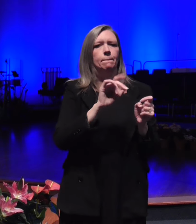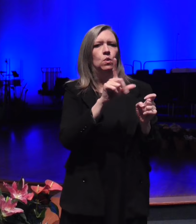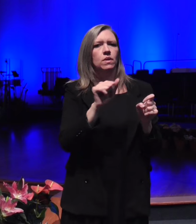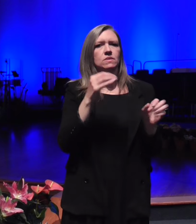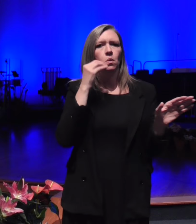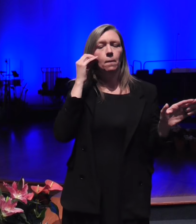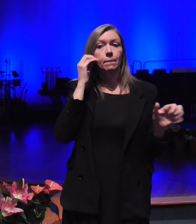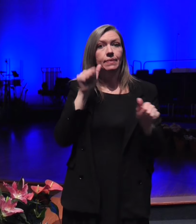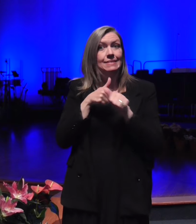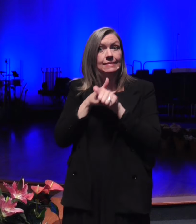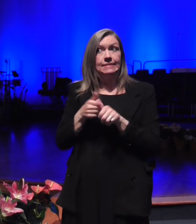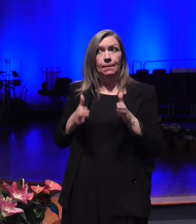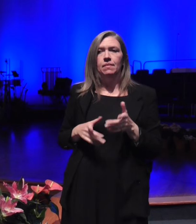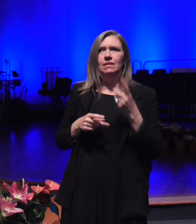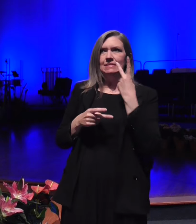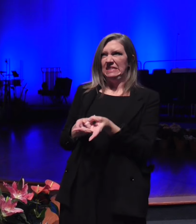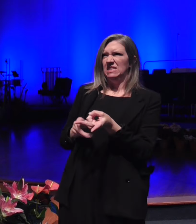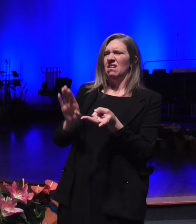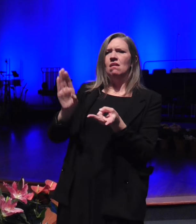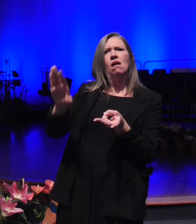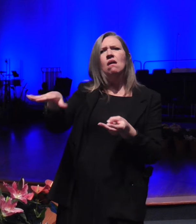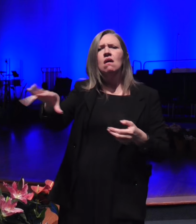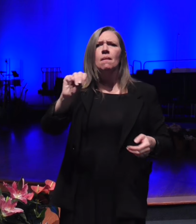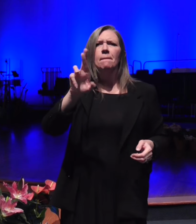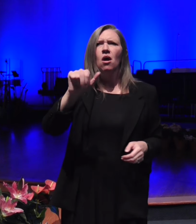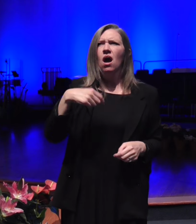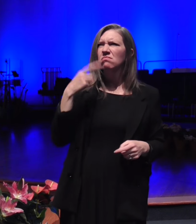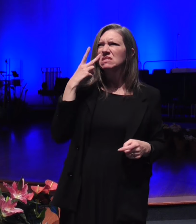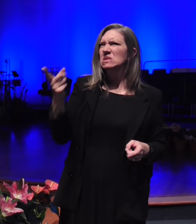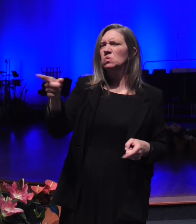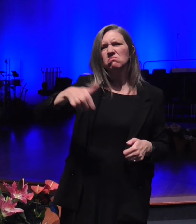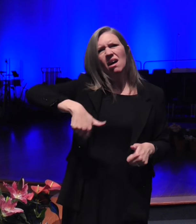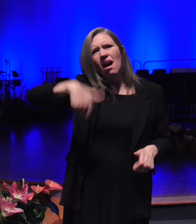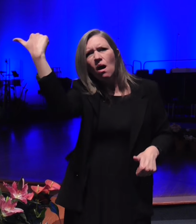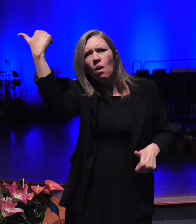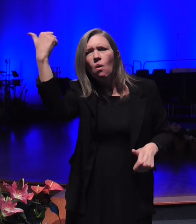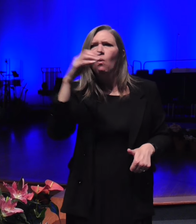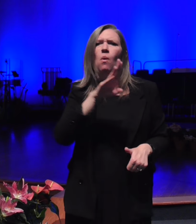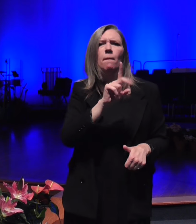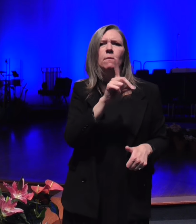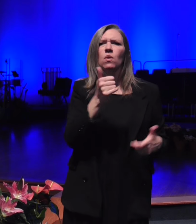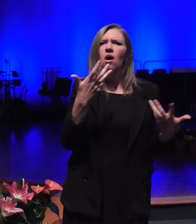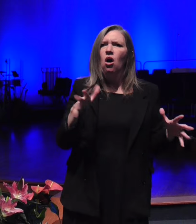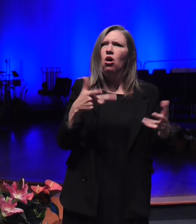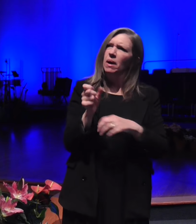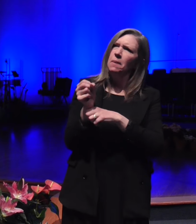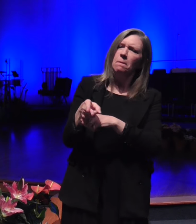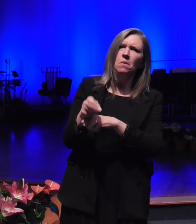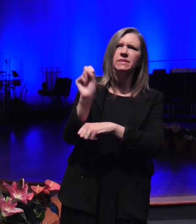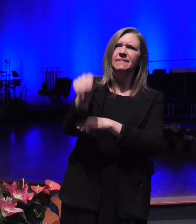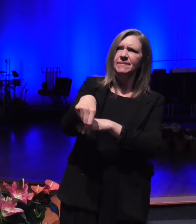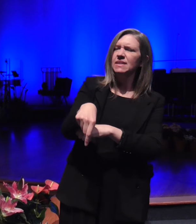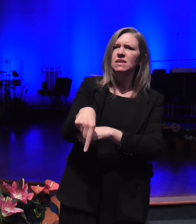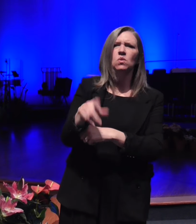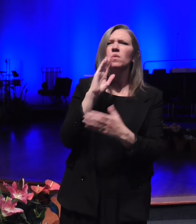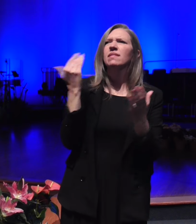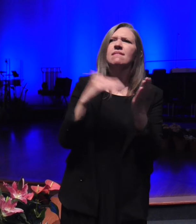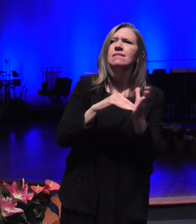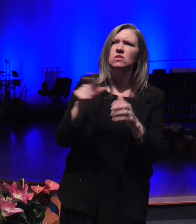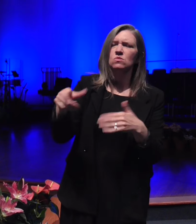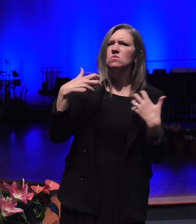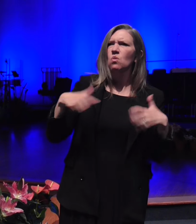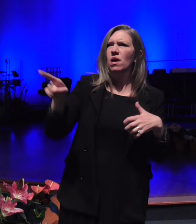Ananda sees him. Mara, I see you. You get out of here. The Buddha defeated you once, and he will defeat you again. You are not wanted here.